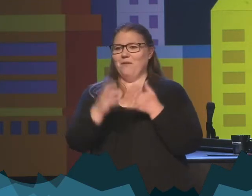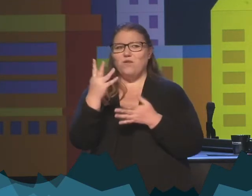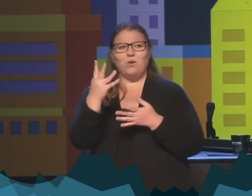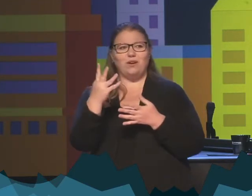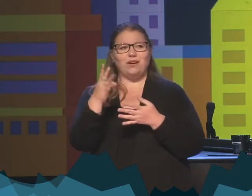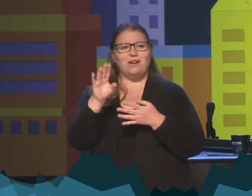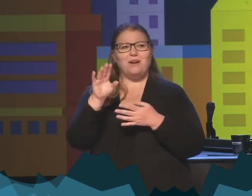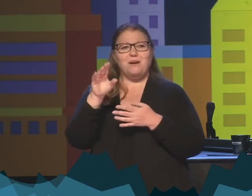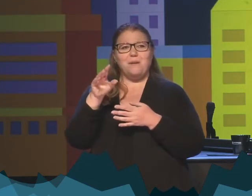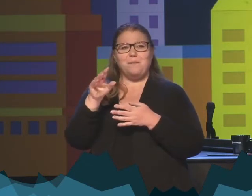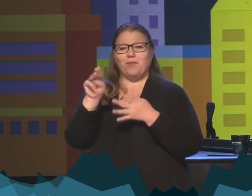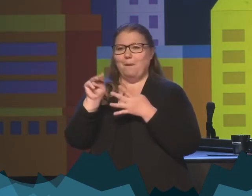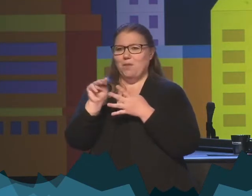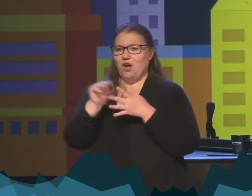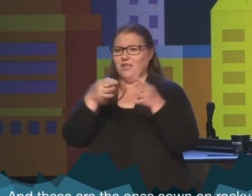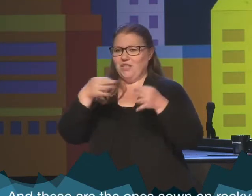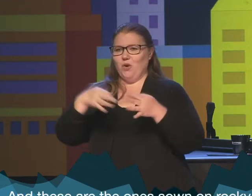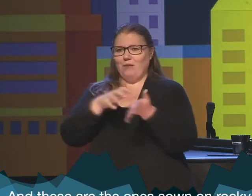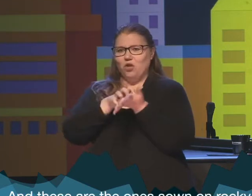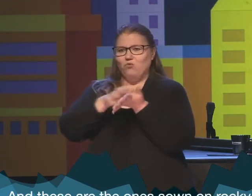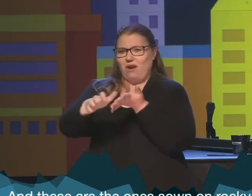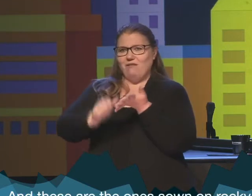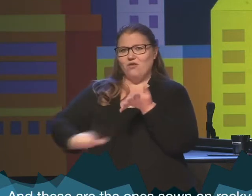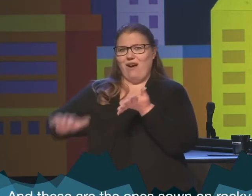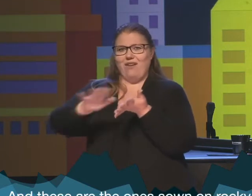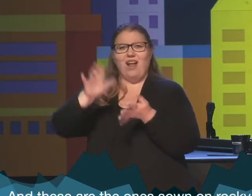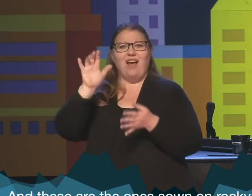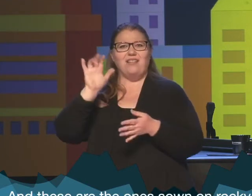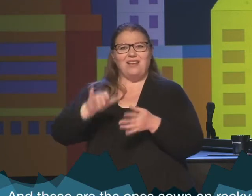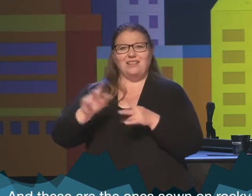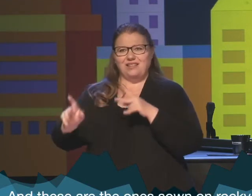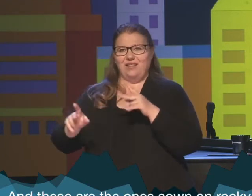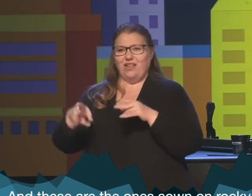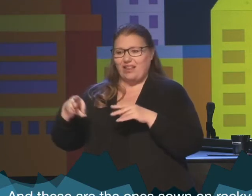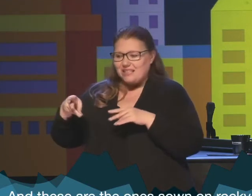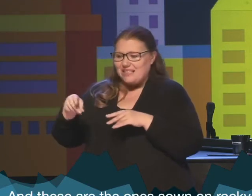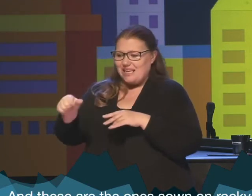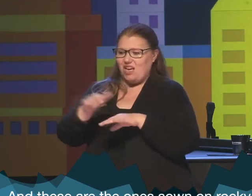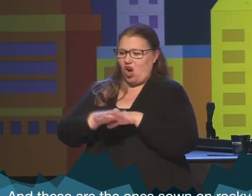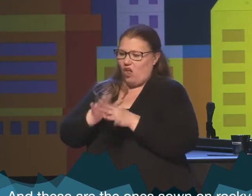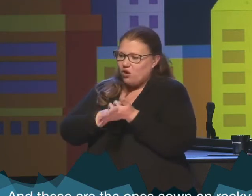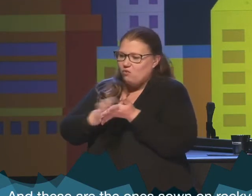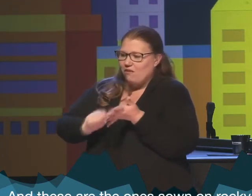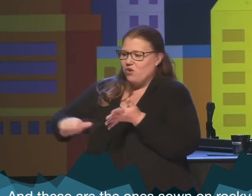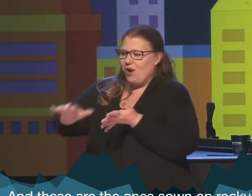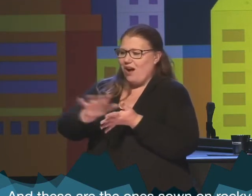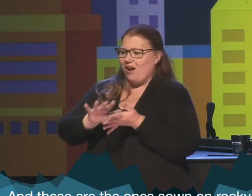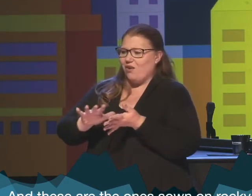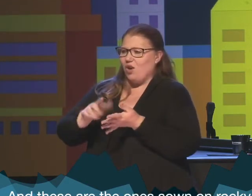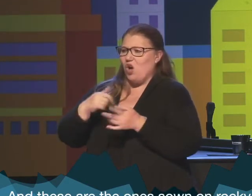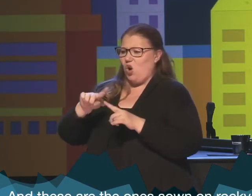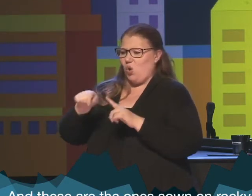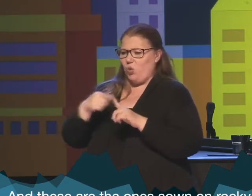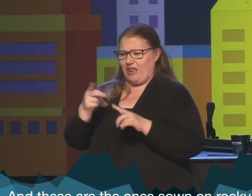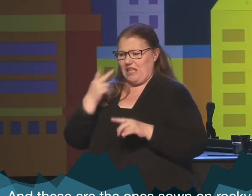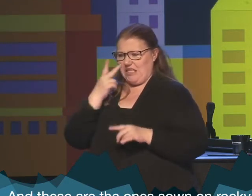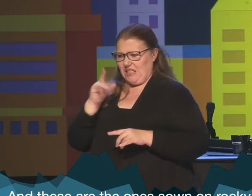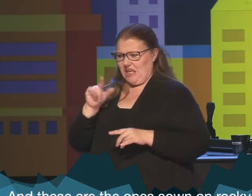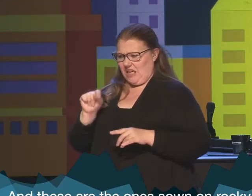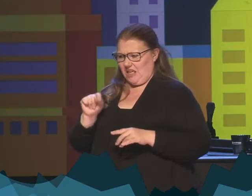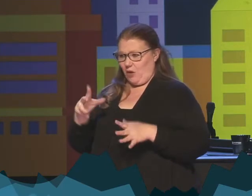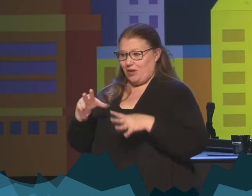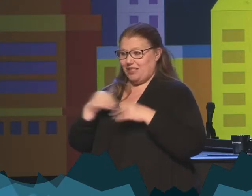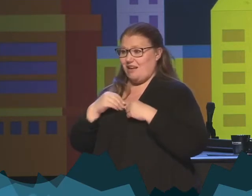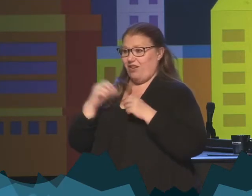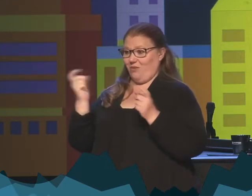Mark describes the rocky ground. These are the ones sown on rocky ground who, when they hear the word, receive it at once with